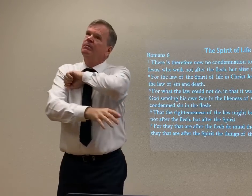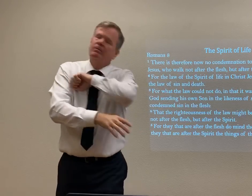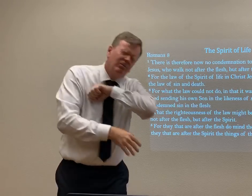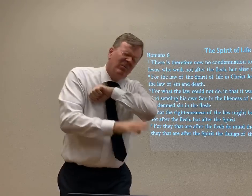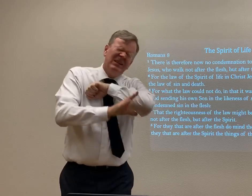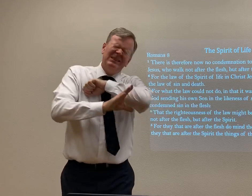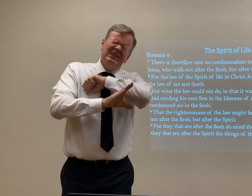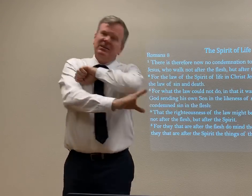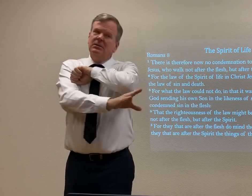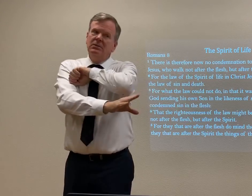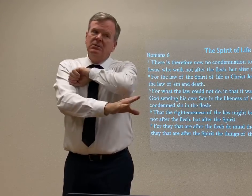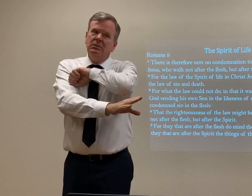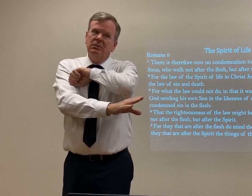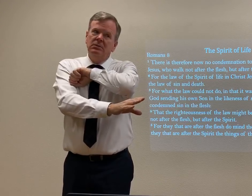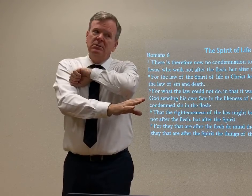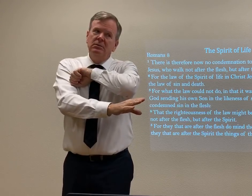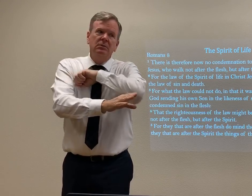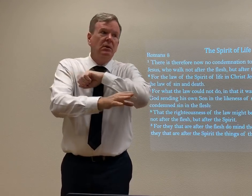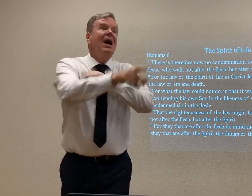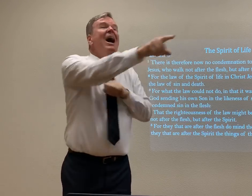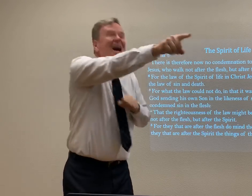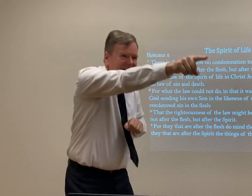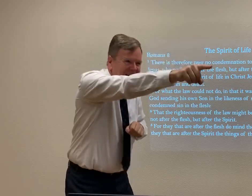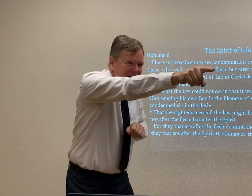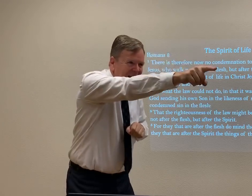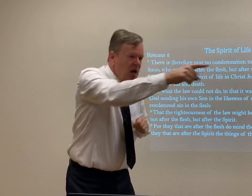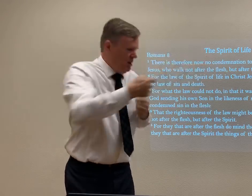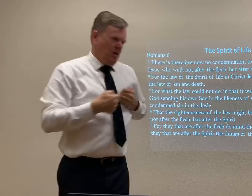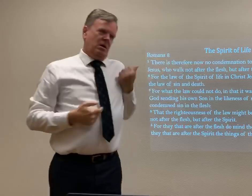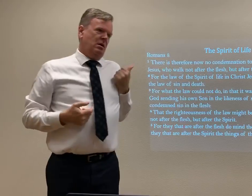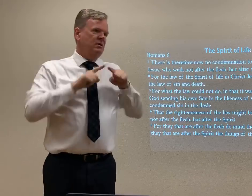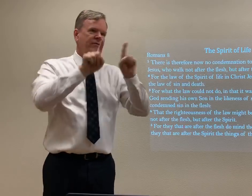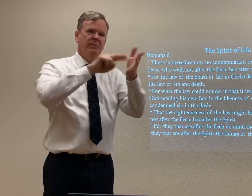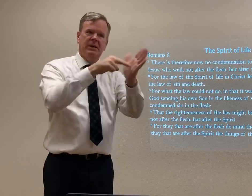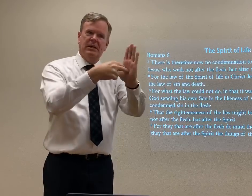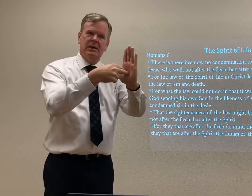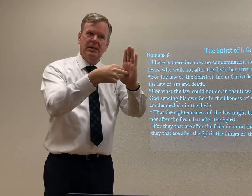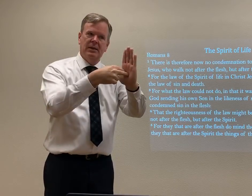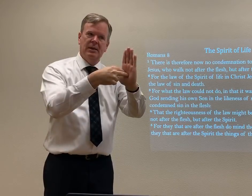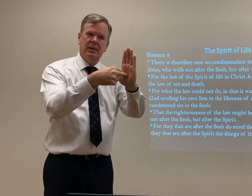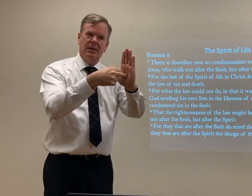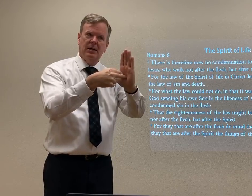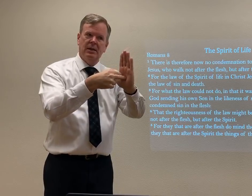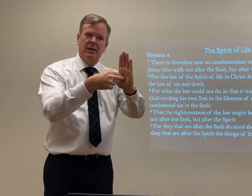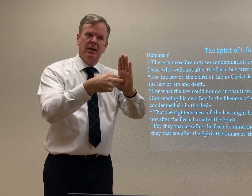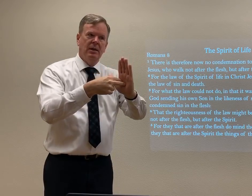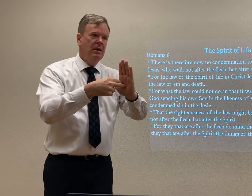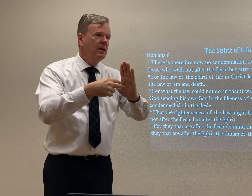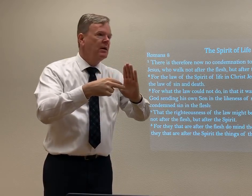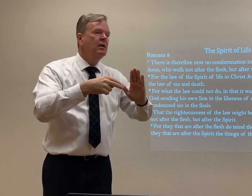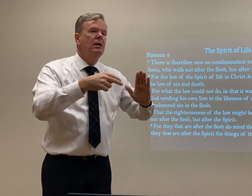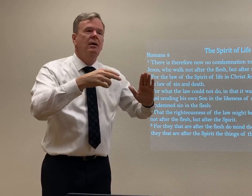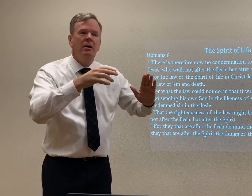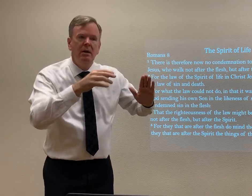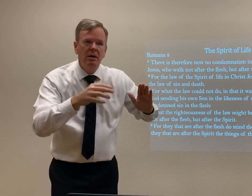you're rejecting the temptation? That's different. Yes. That's a completely different context. Yeah.